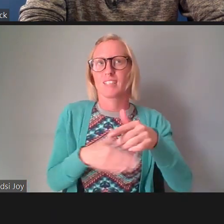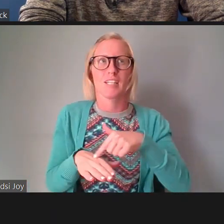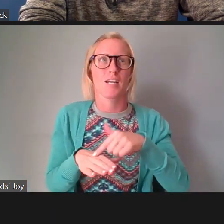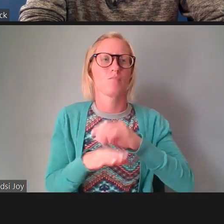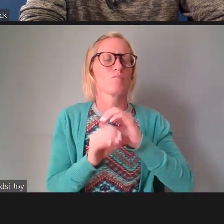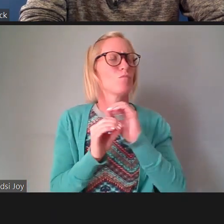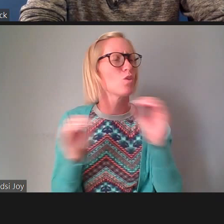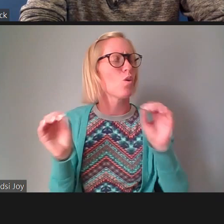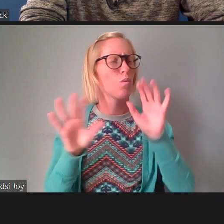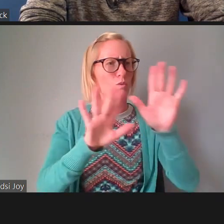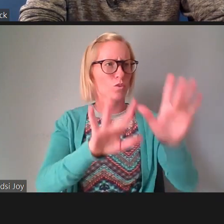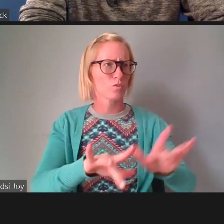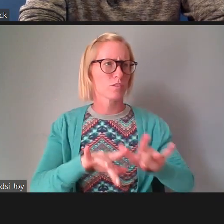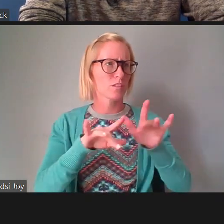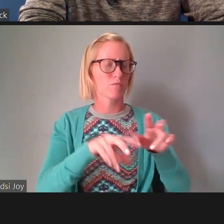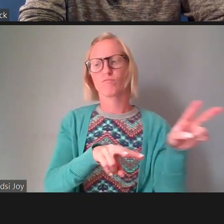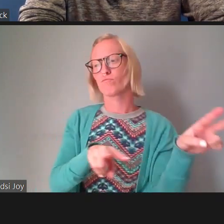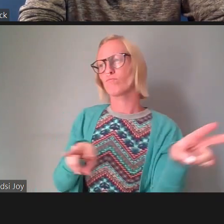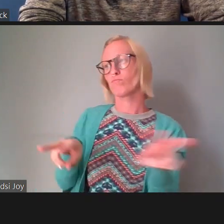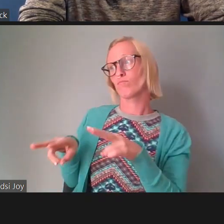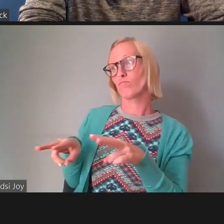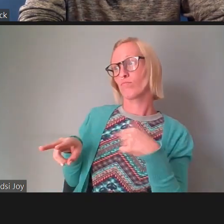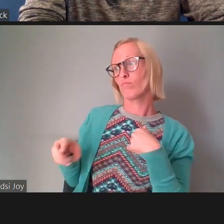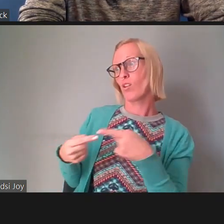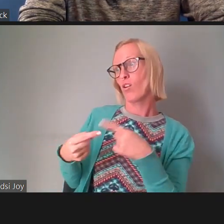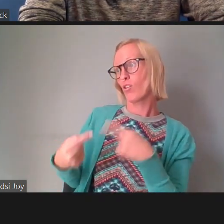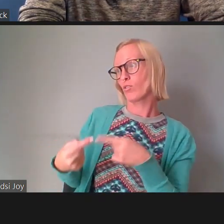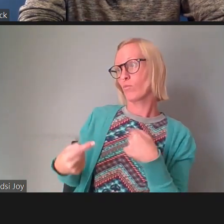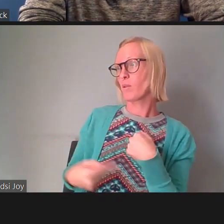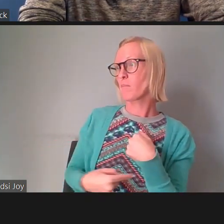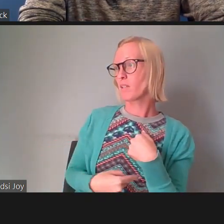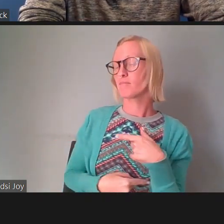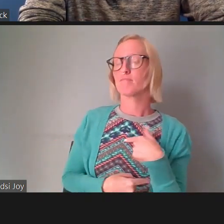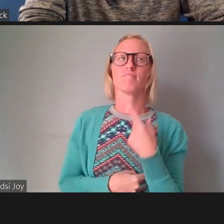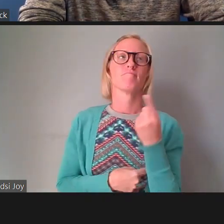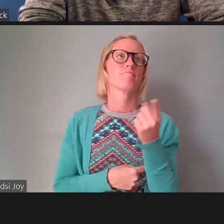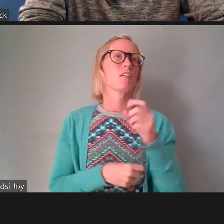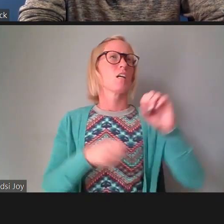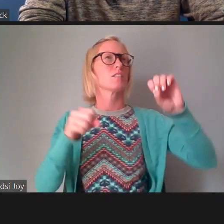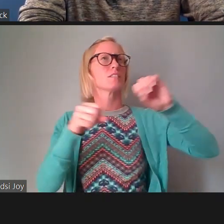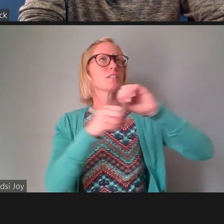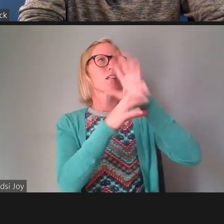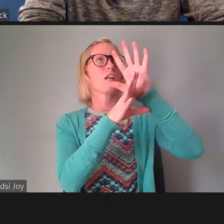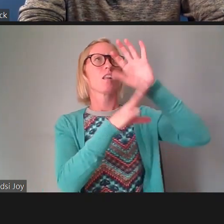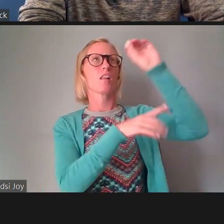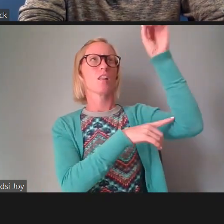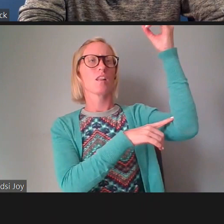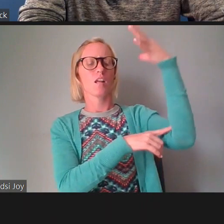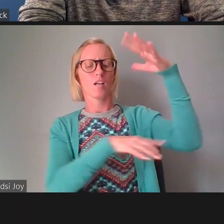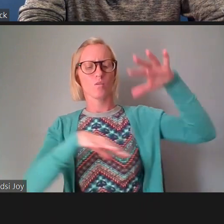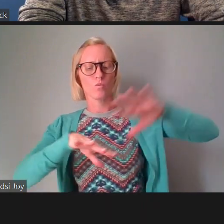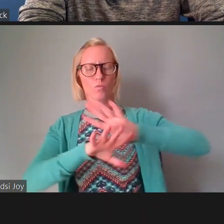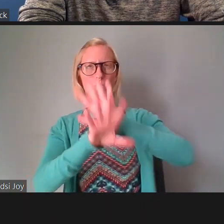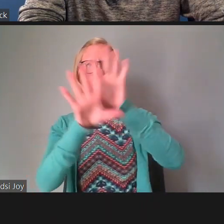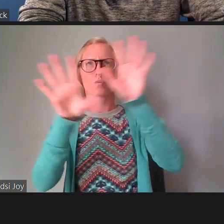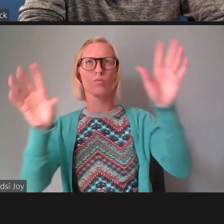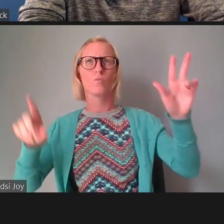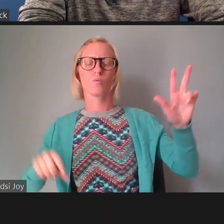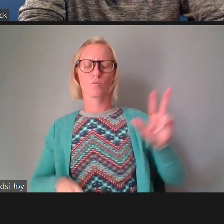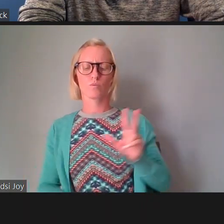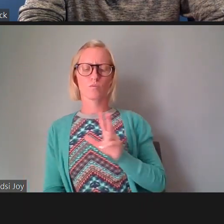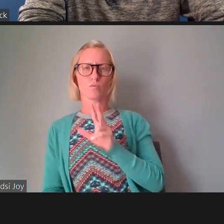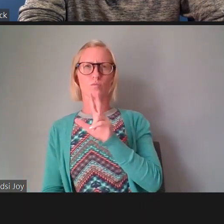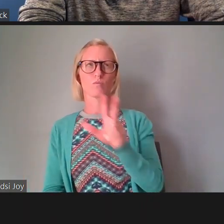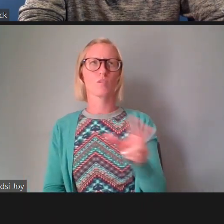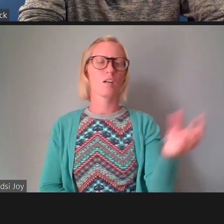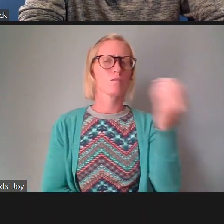to contradict. Then they broke out into the sunlight, and for a while they were busy finding and devouring food as they moved down the